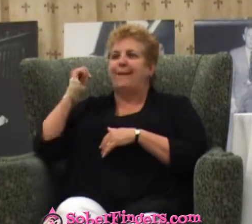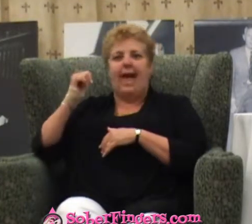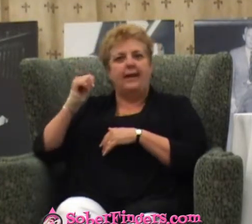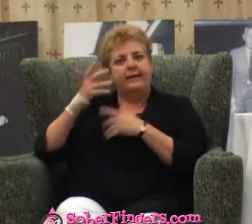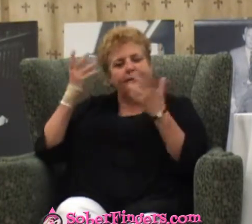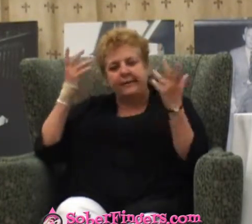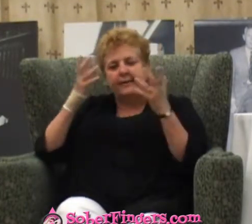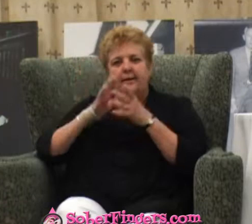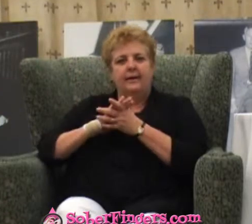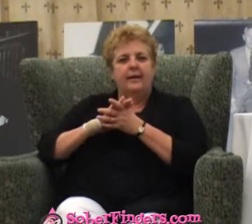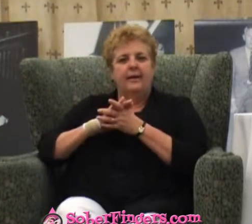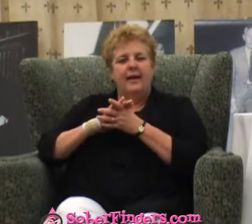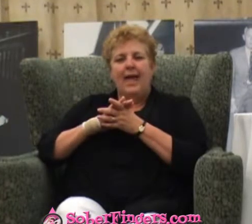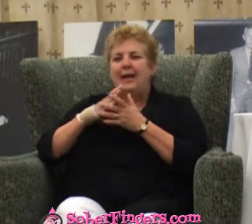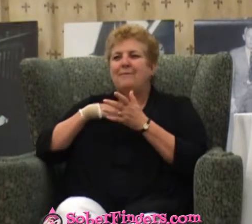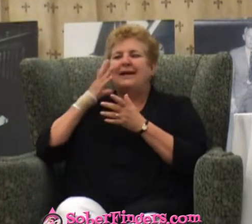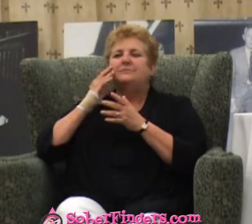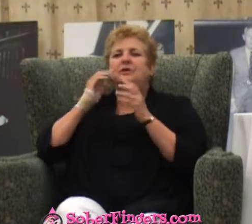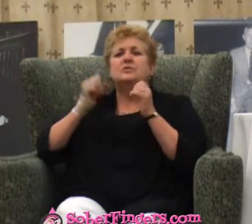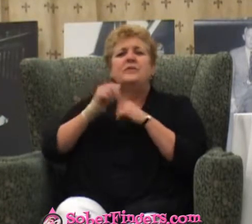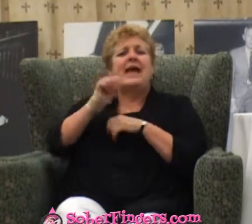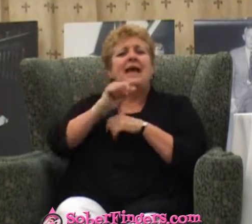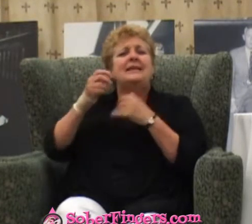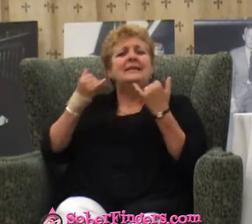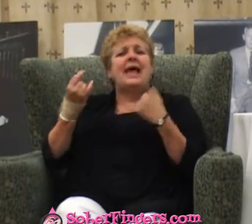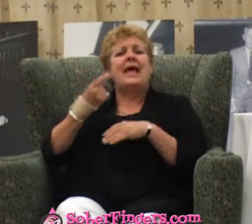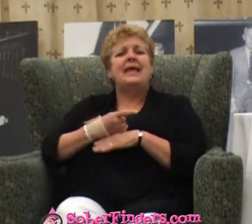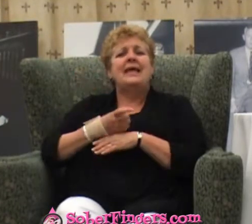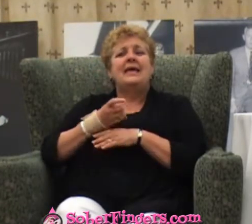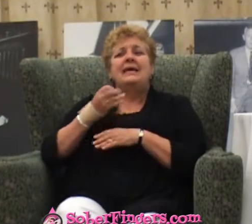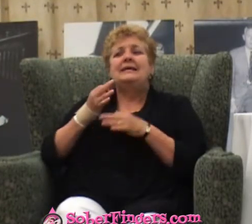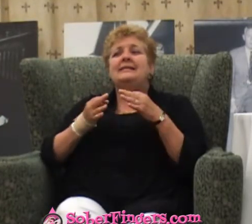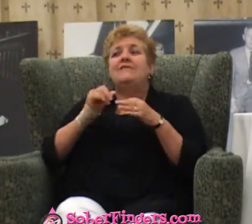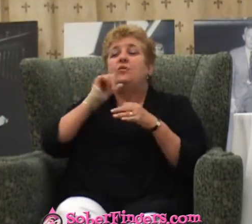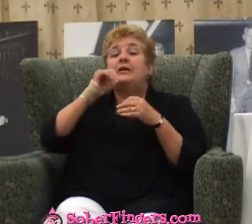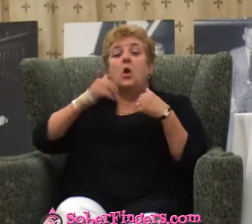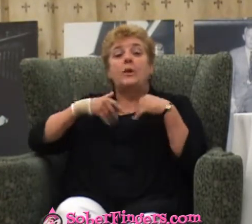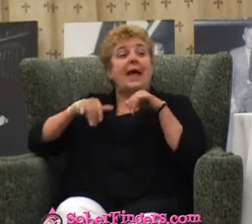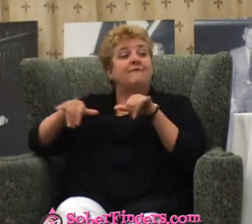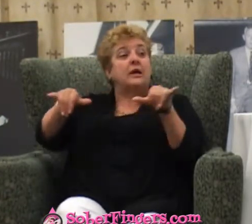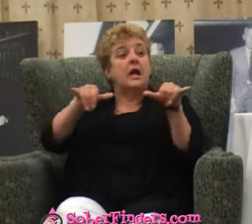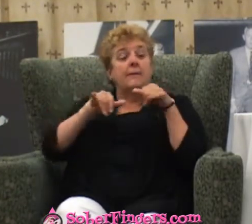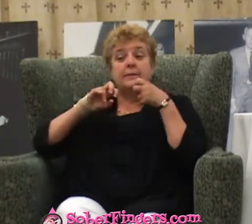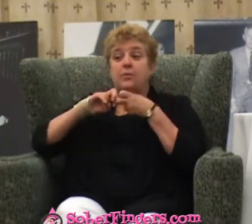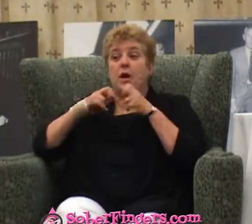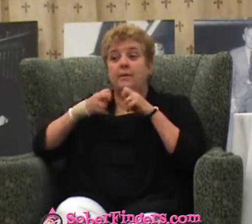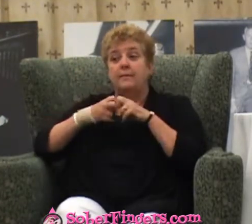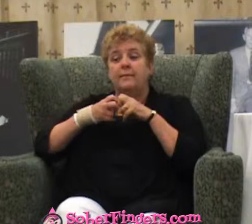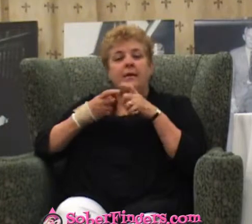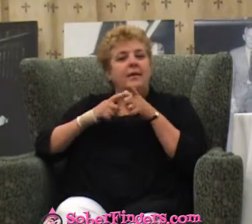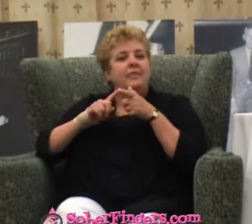And my experience with AA today is that if we don't have a common problem, we don't have a common solution.